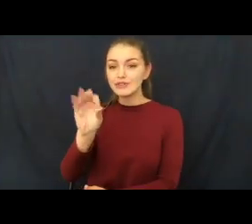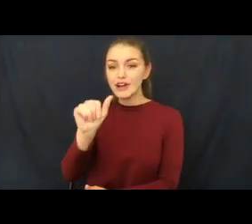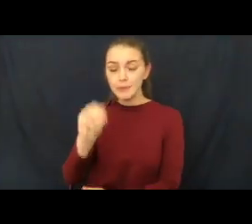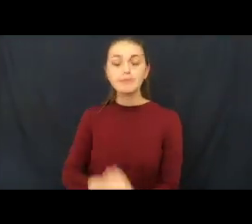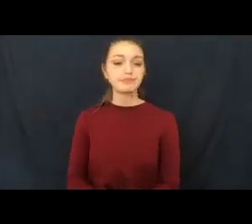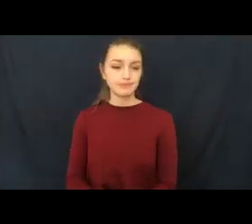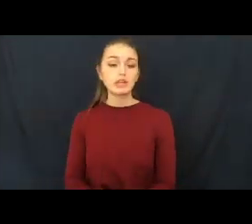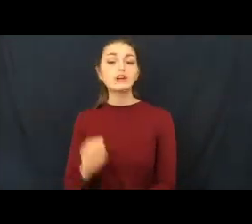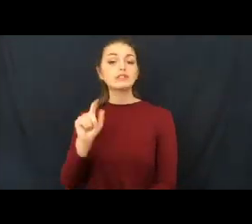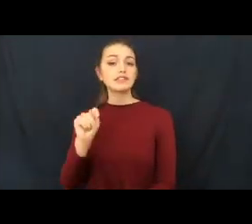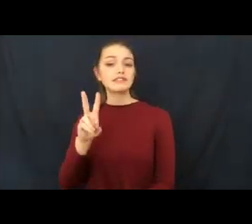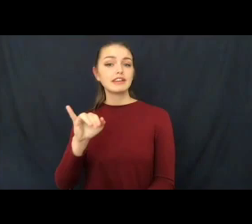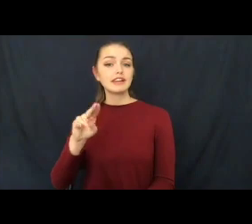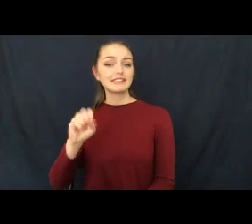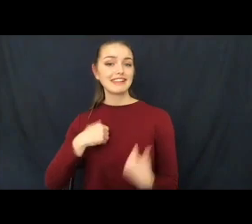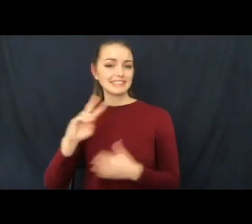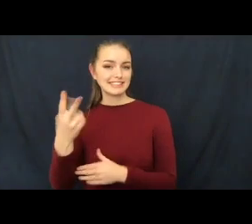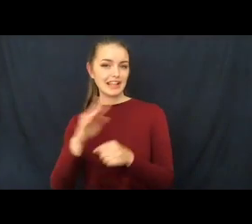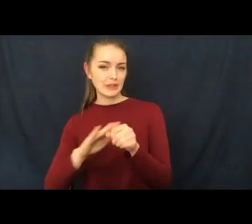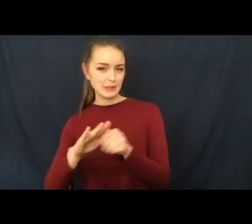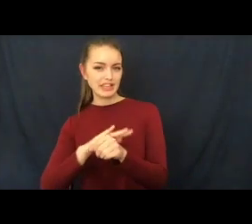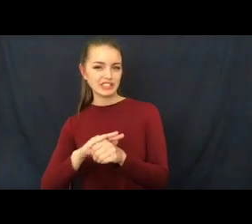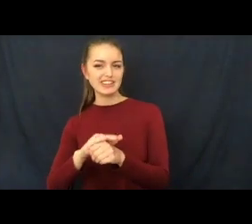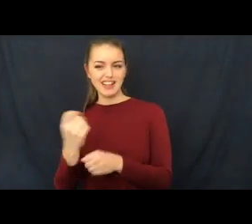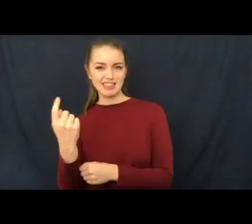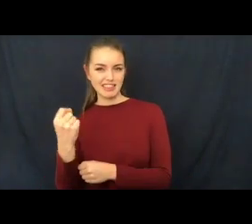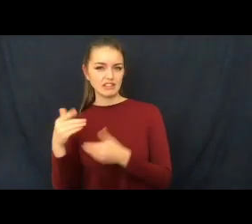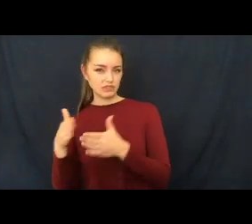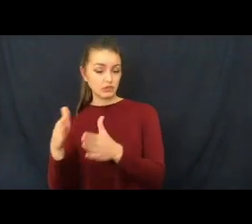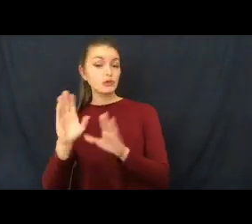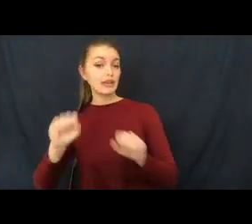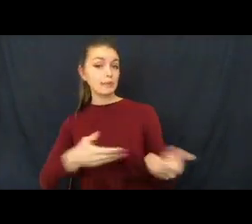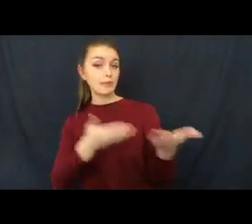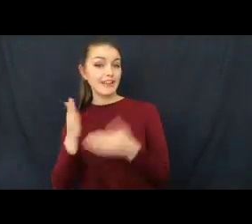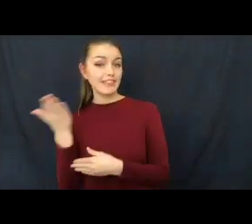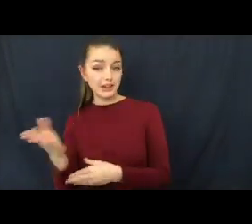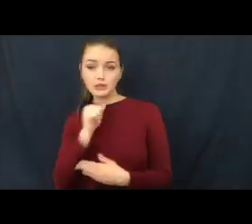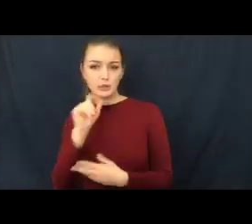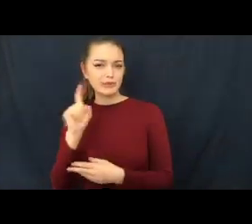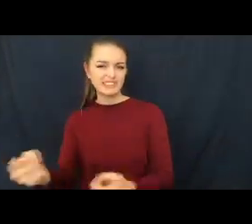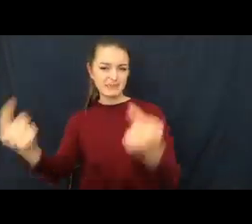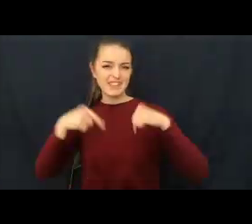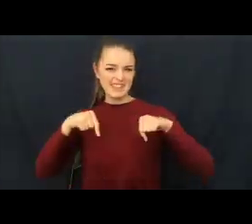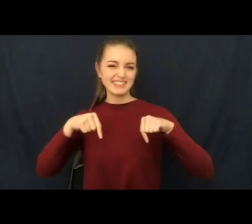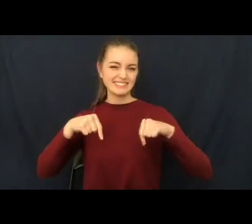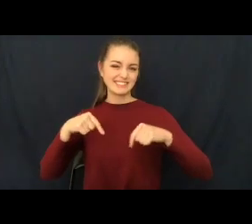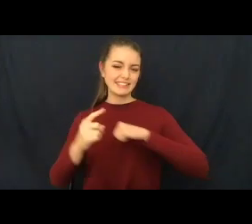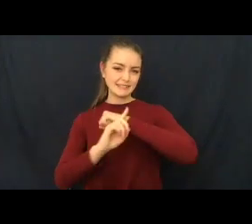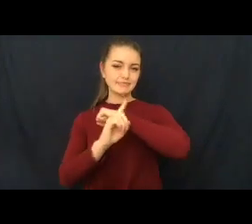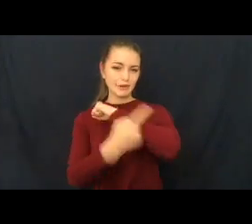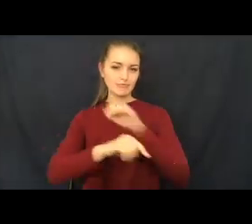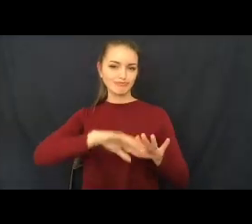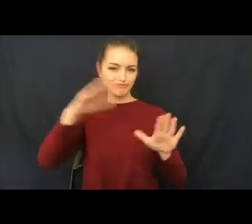another location out West 11th that you can take it there as well. So you don't have to come all the way to this transfer Right. station. Well, and